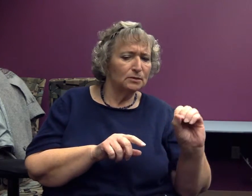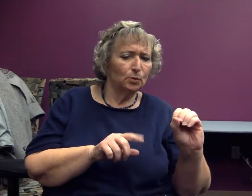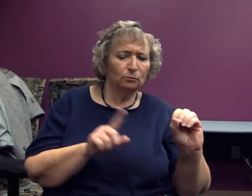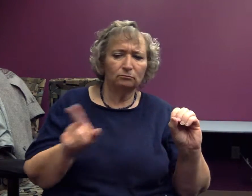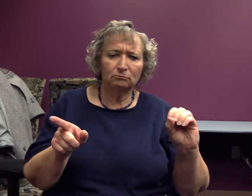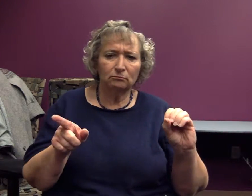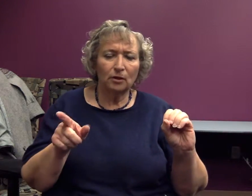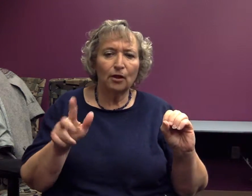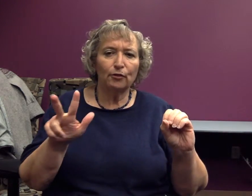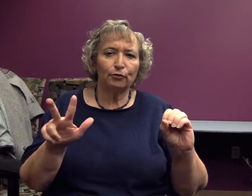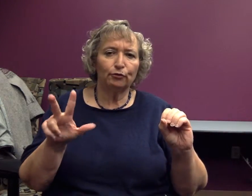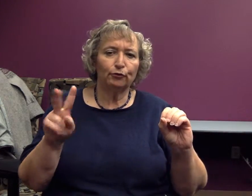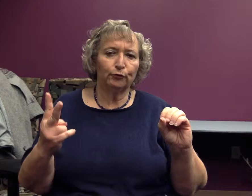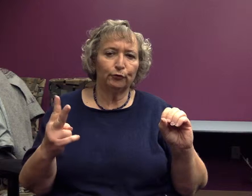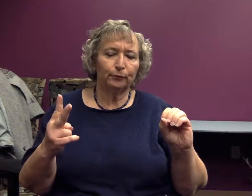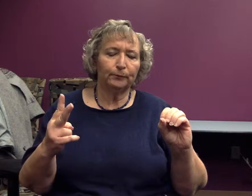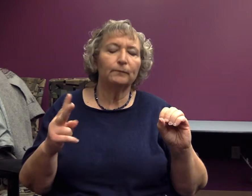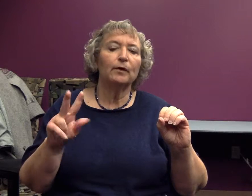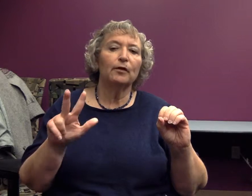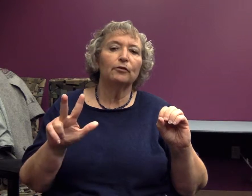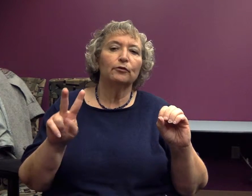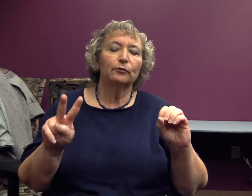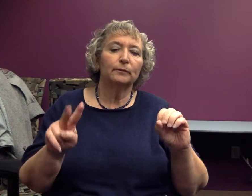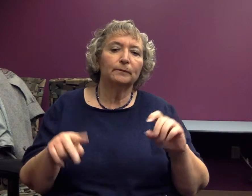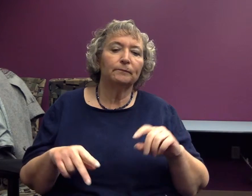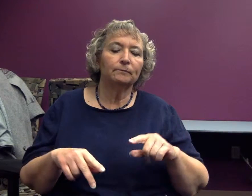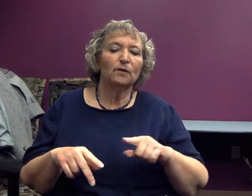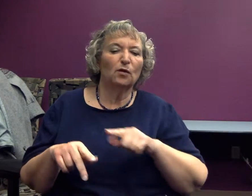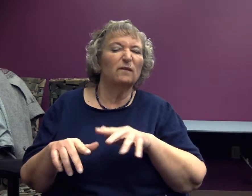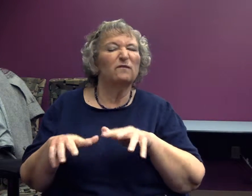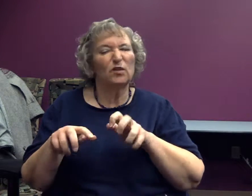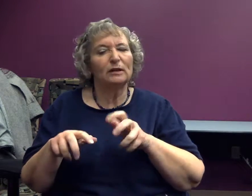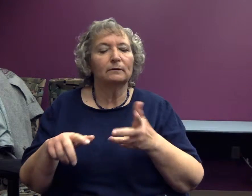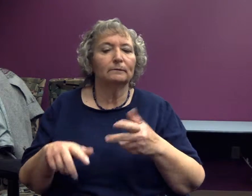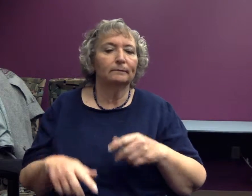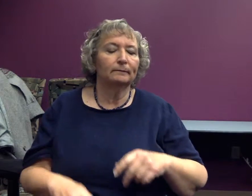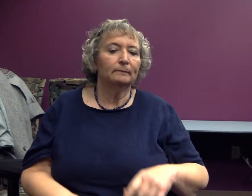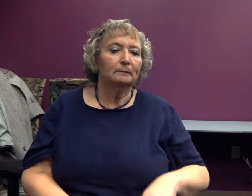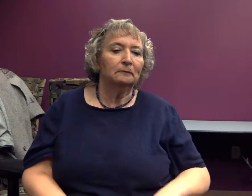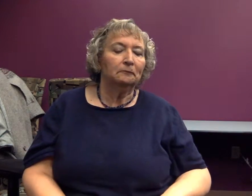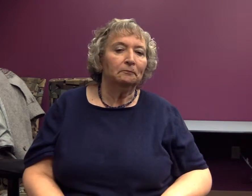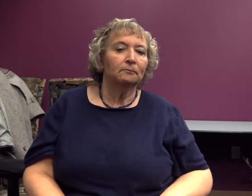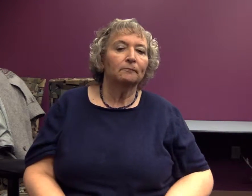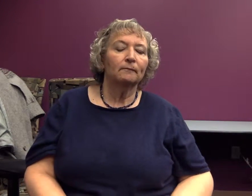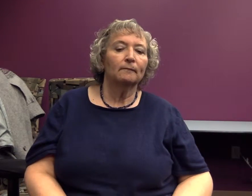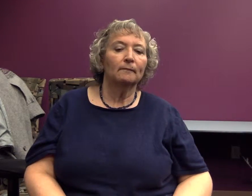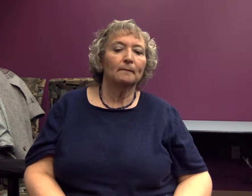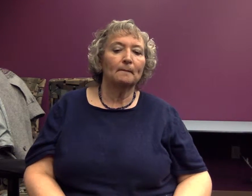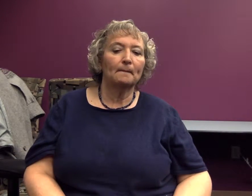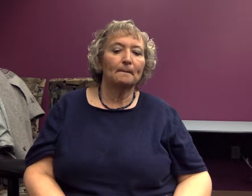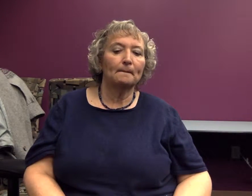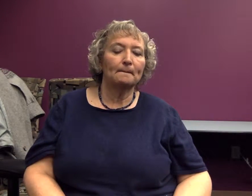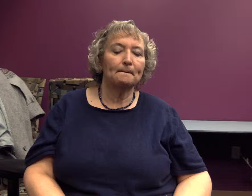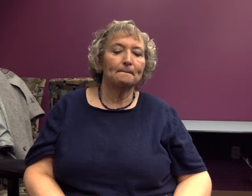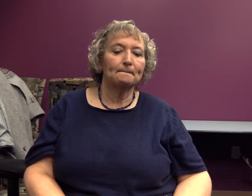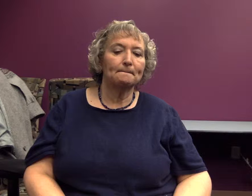32. Or freezing. 32 degrees Fahrenheit, 0 degrees Celsius. If you have the dew